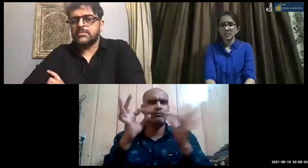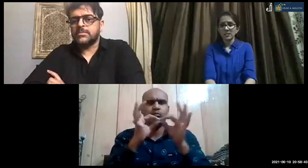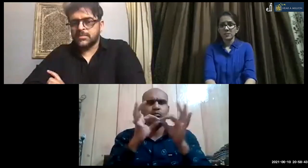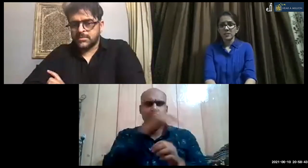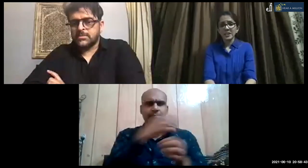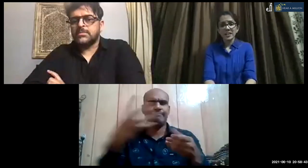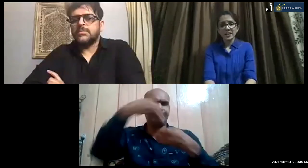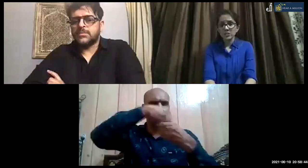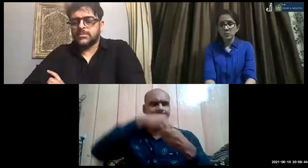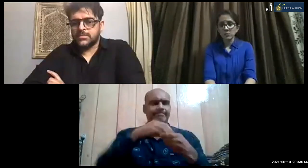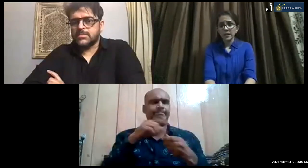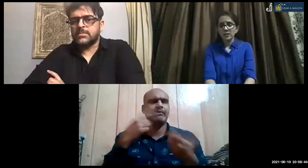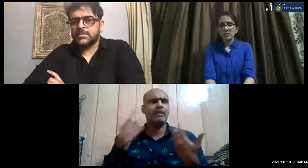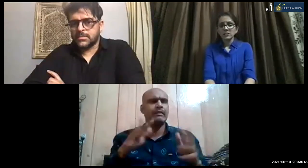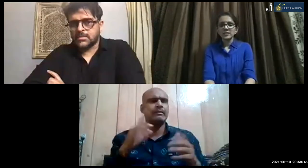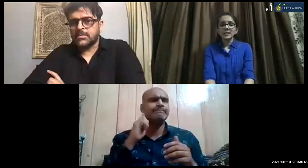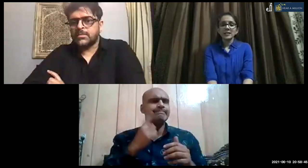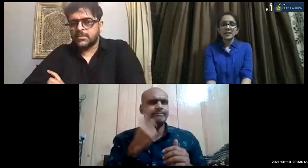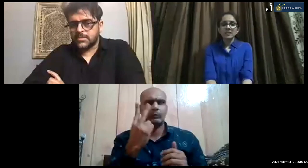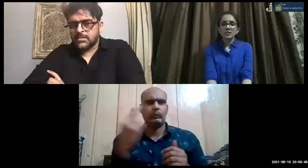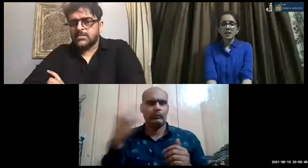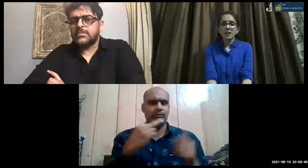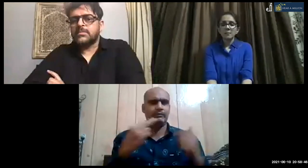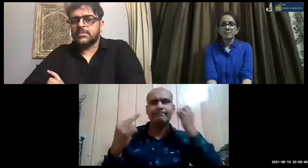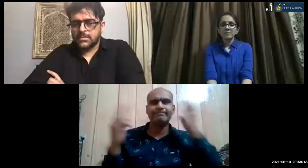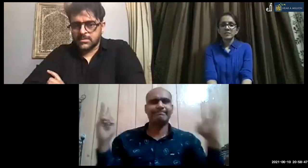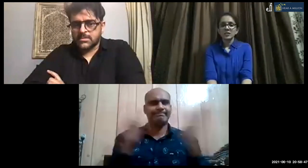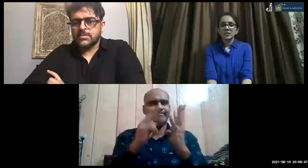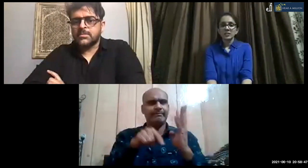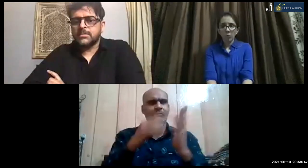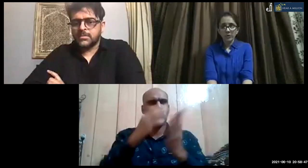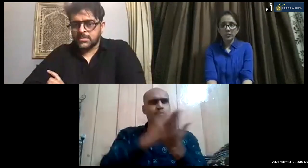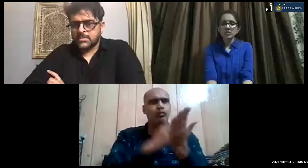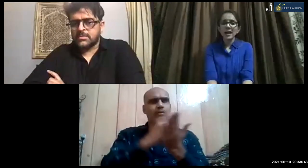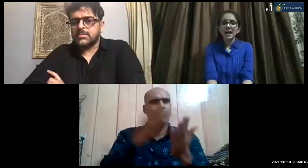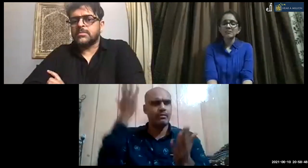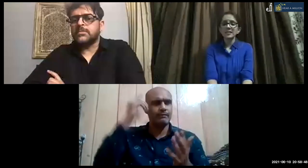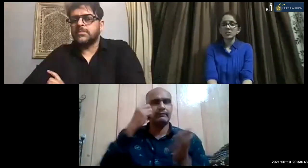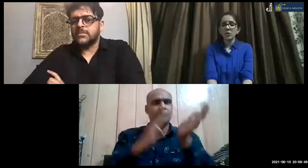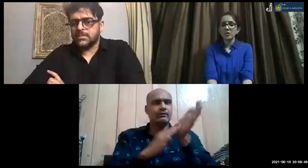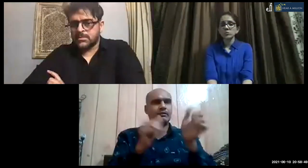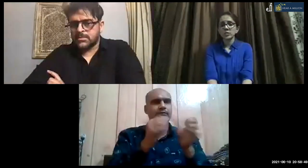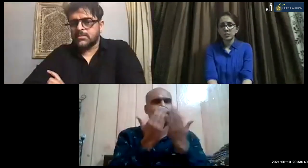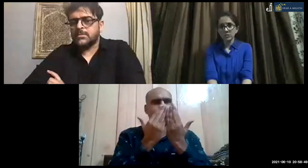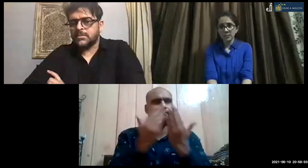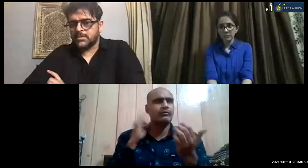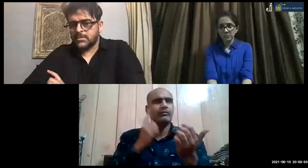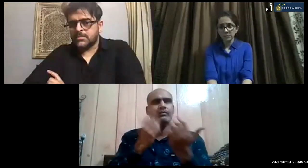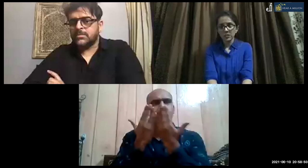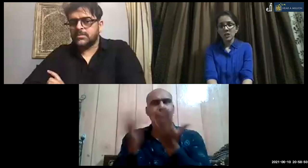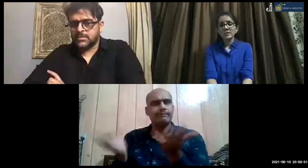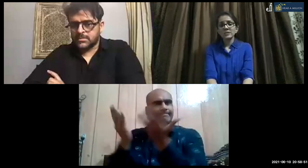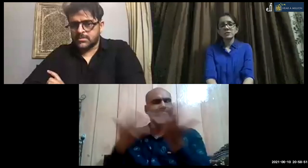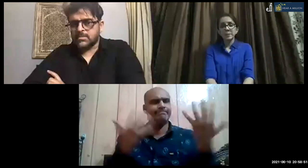se, NIHH Mumbai, they um, they want, we should have like a course which includes deaf